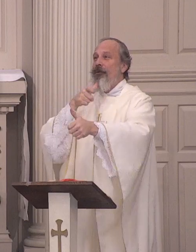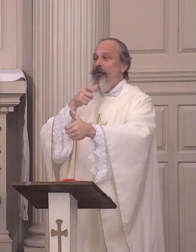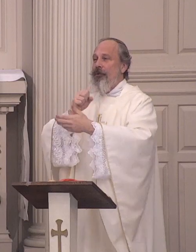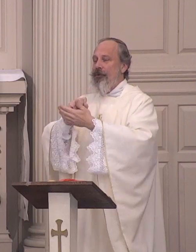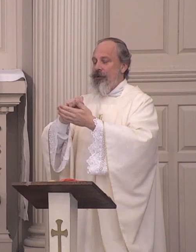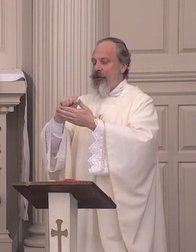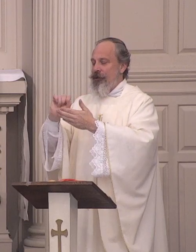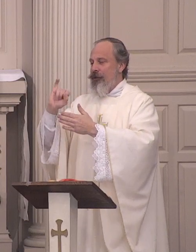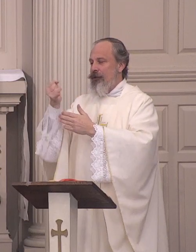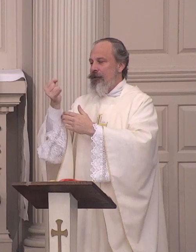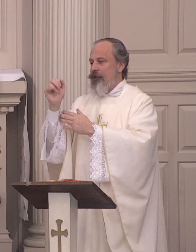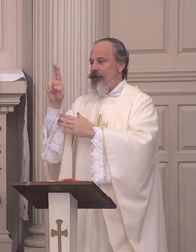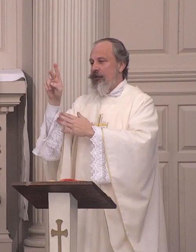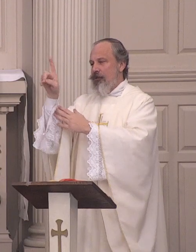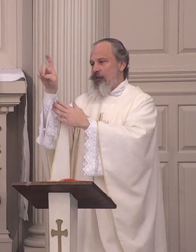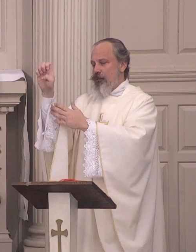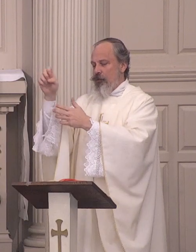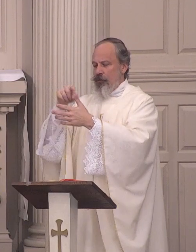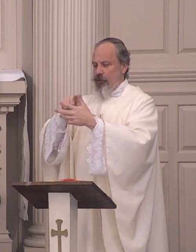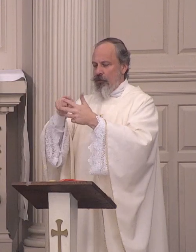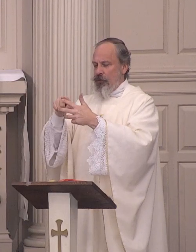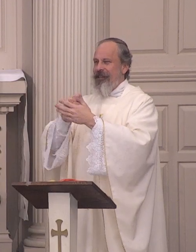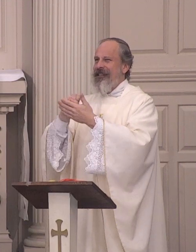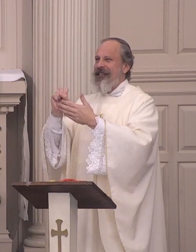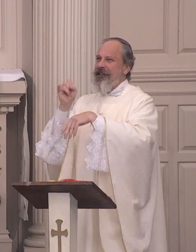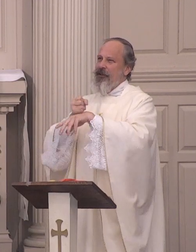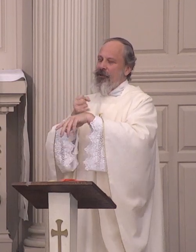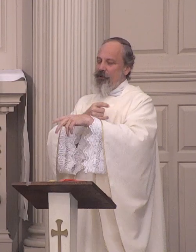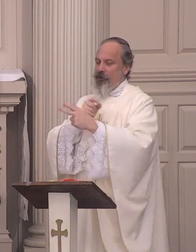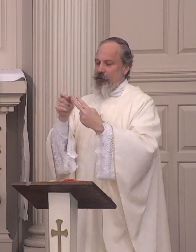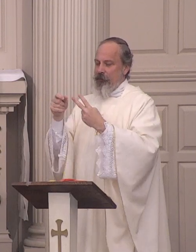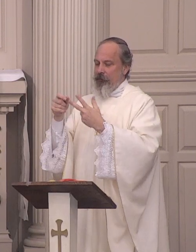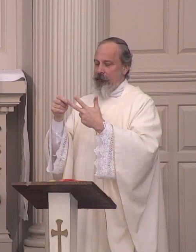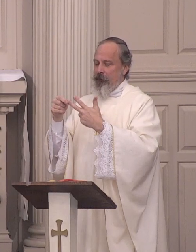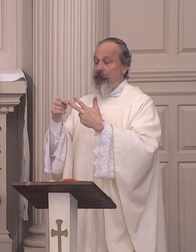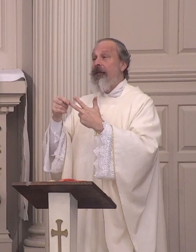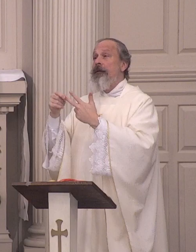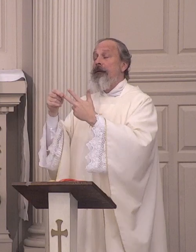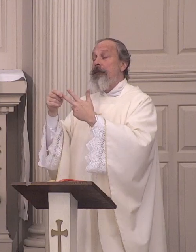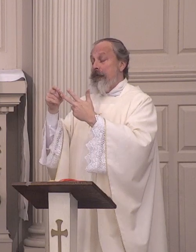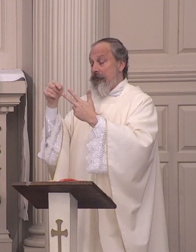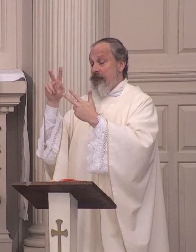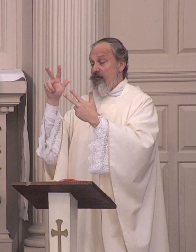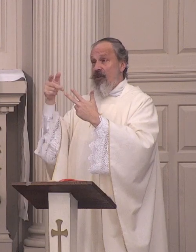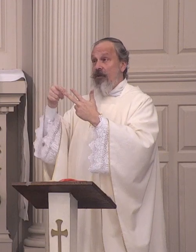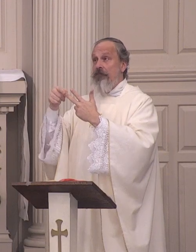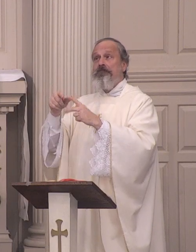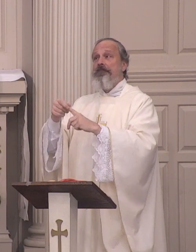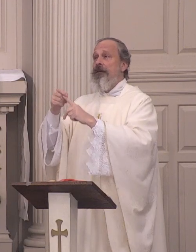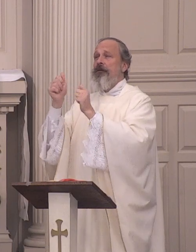our poor prayers to the prayers of St. Jude, St. Joseph,